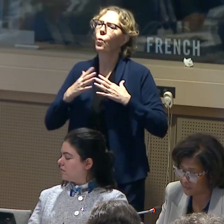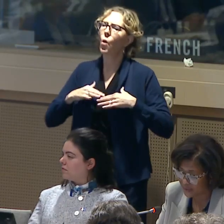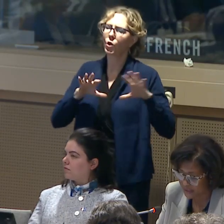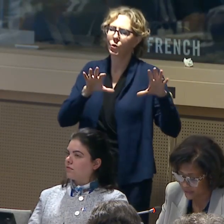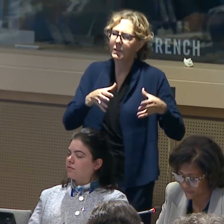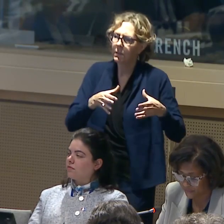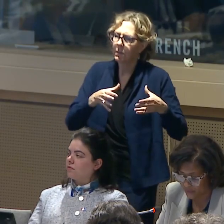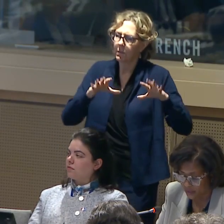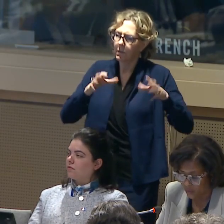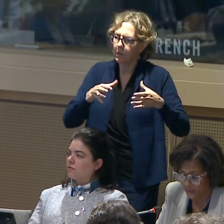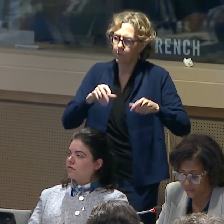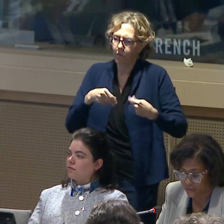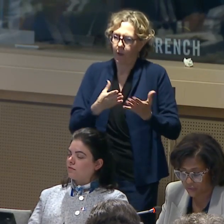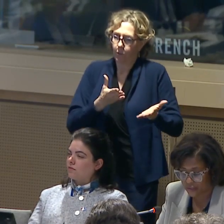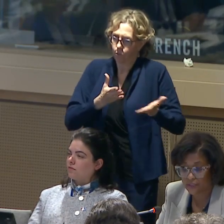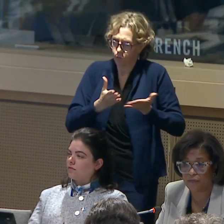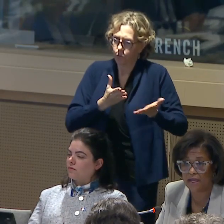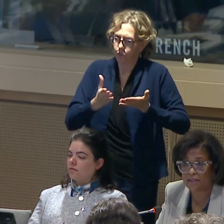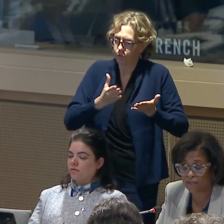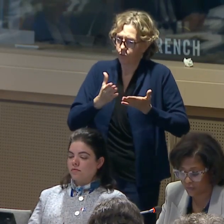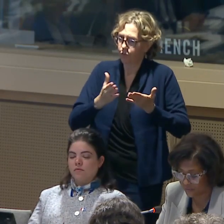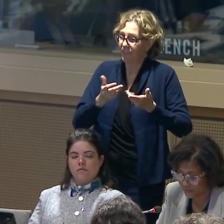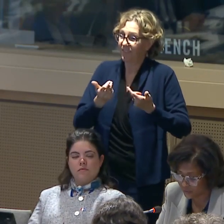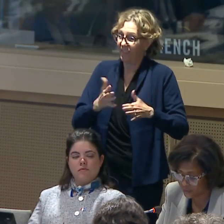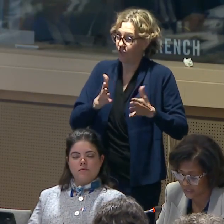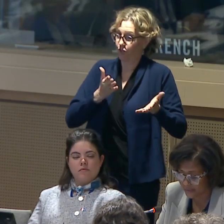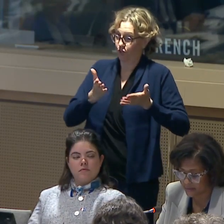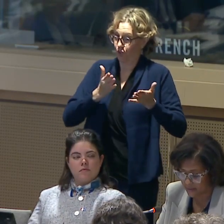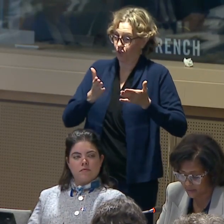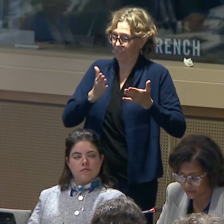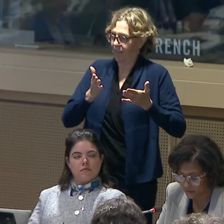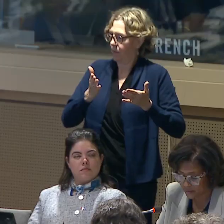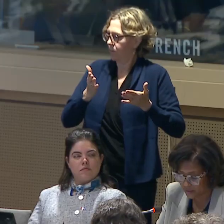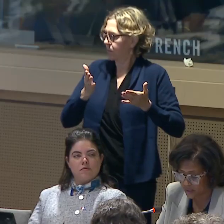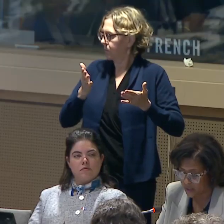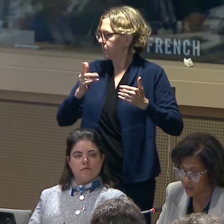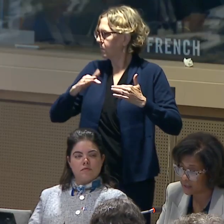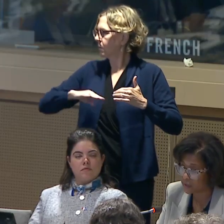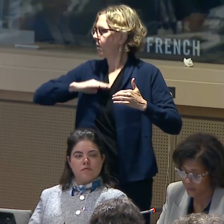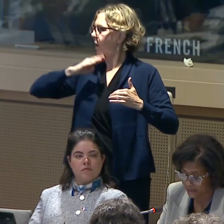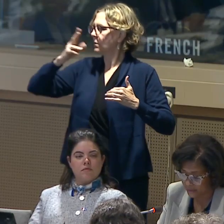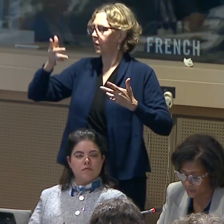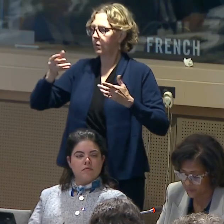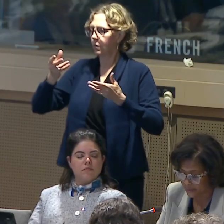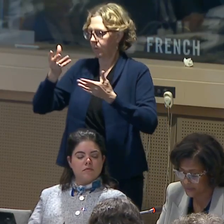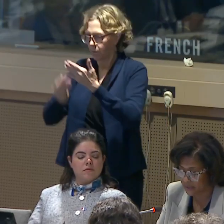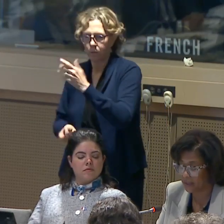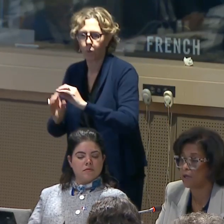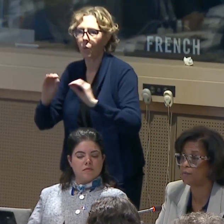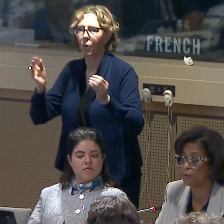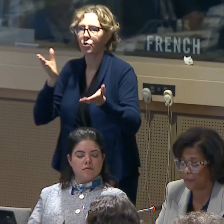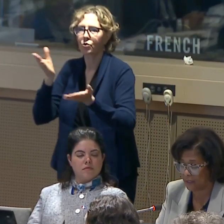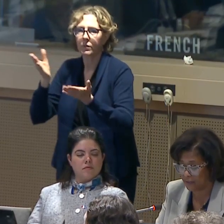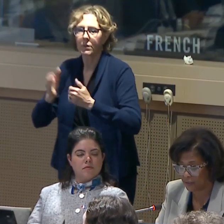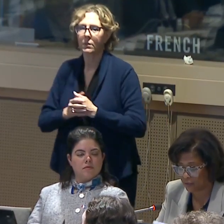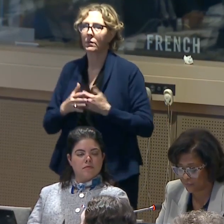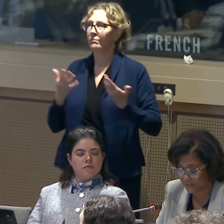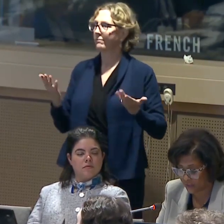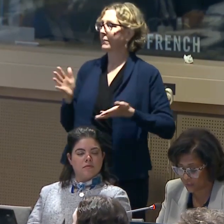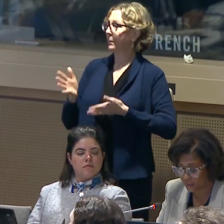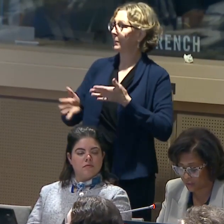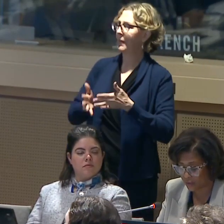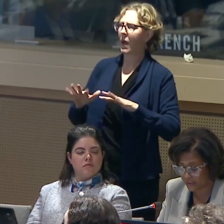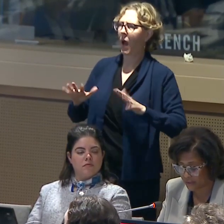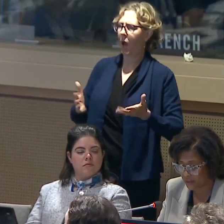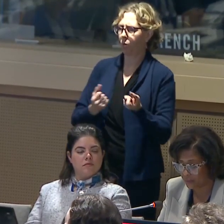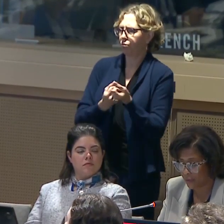a service cliff where resources vanish or reduce at adulthood. Consequently, we are basically unprepared to service